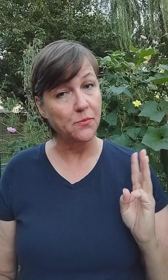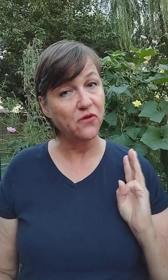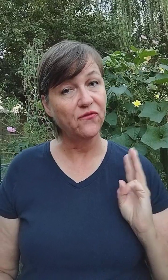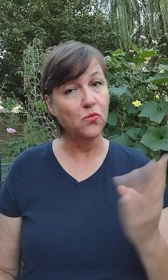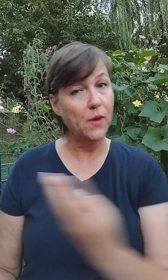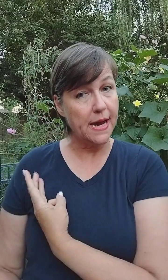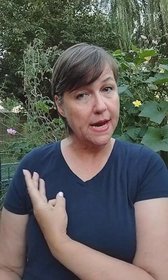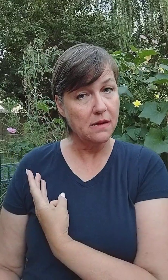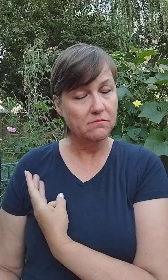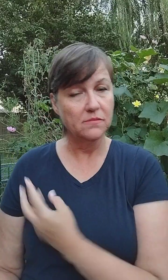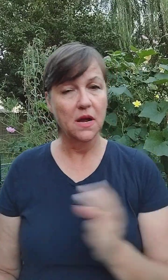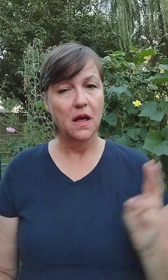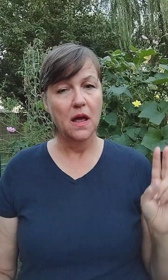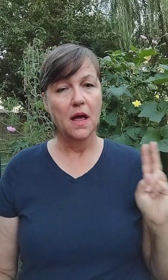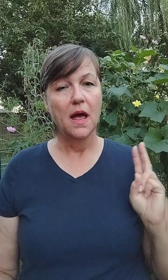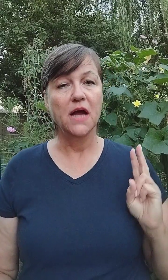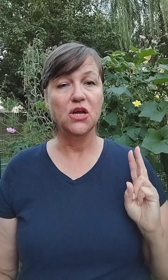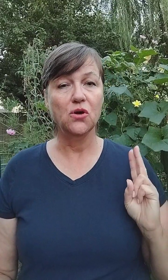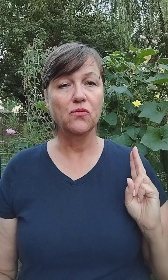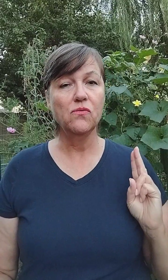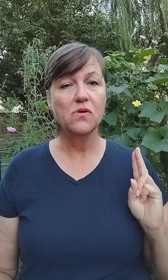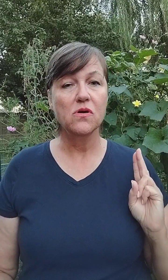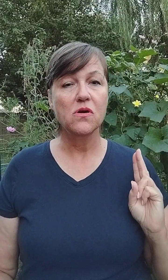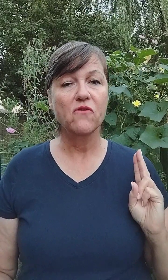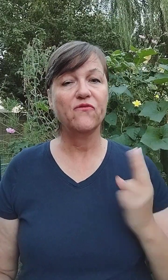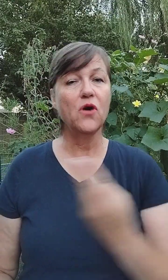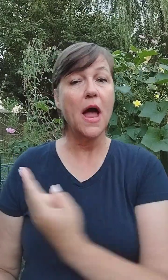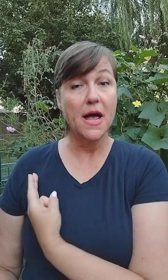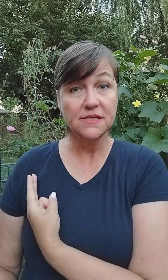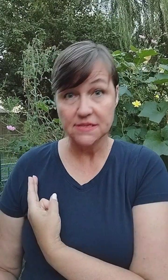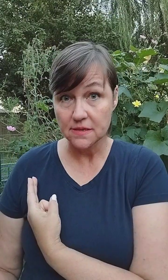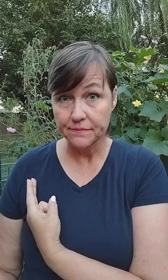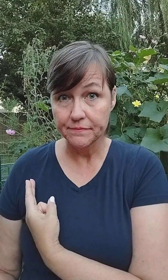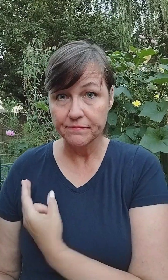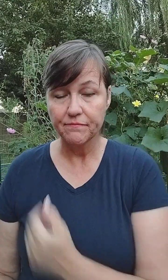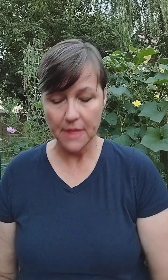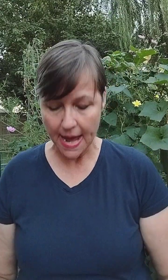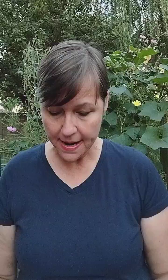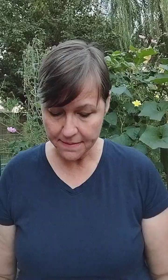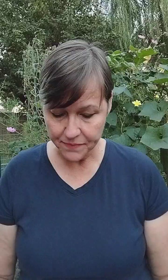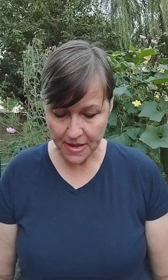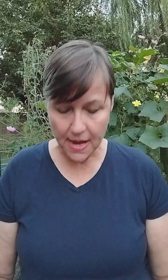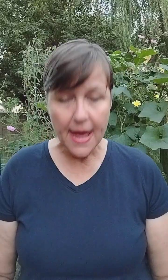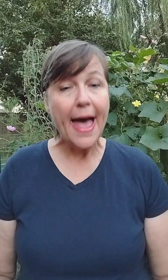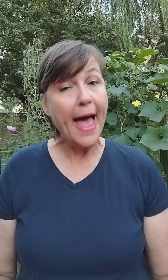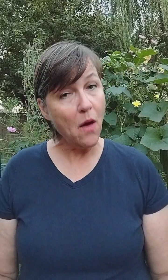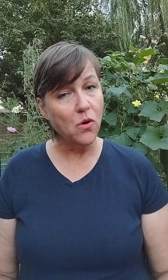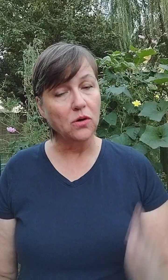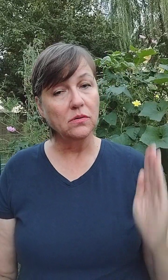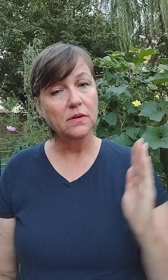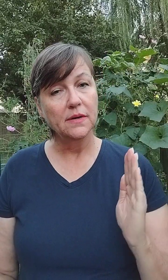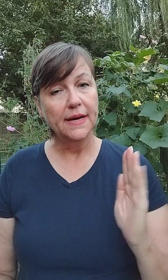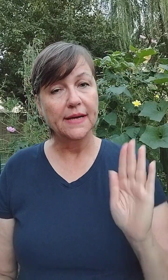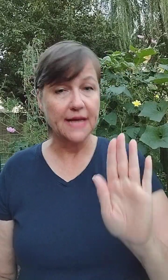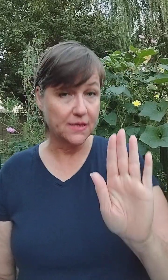for we, a U for us, okay? Our is like the